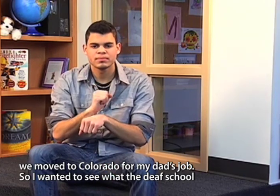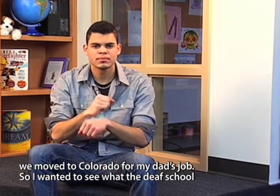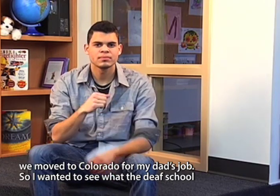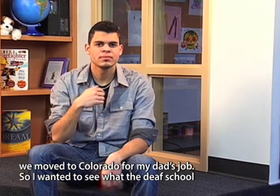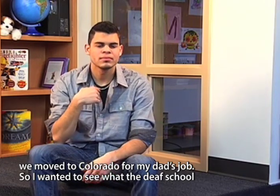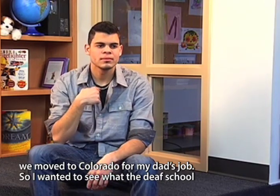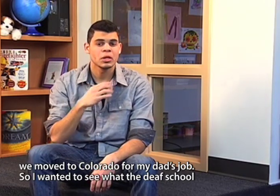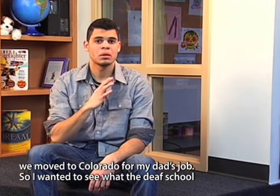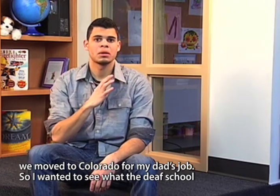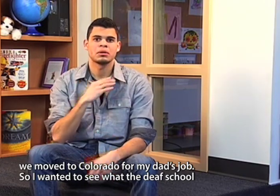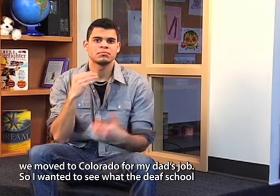job.